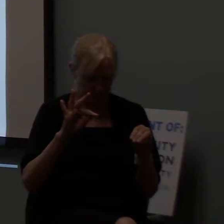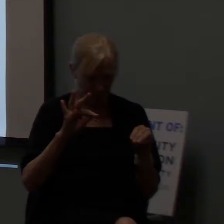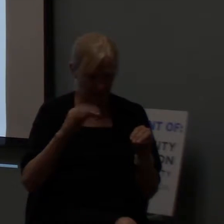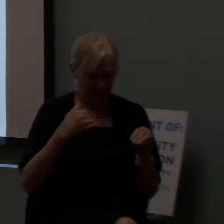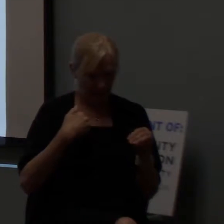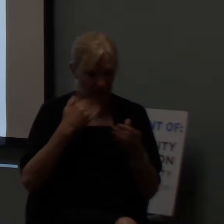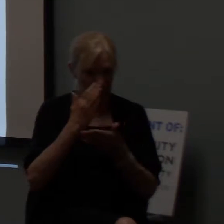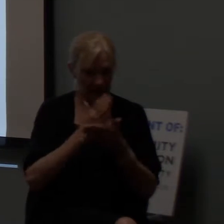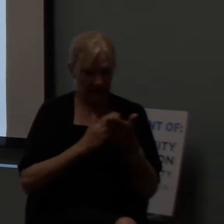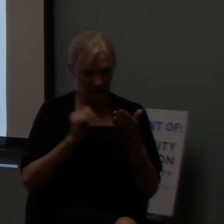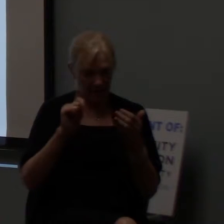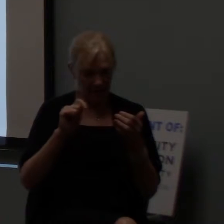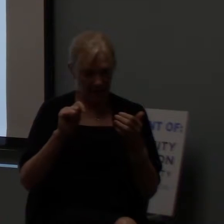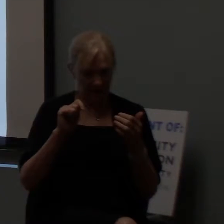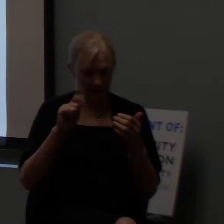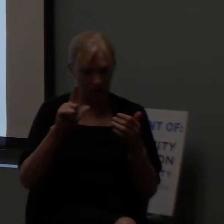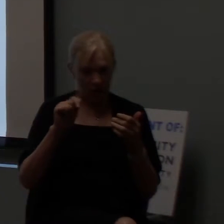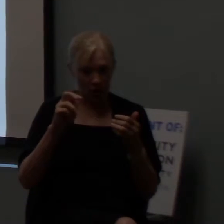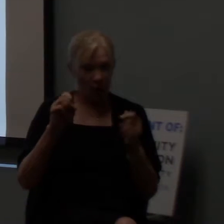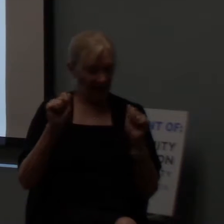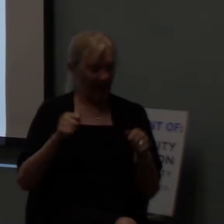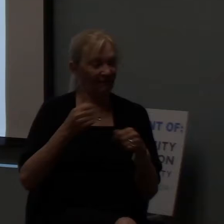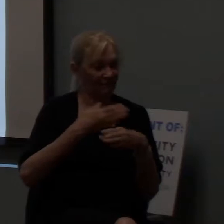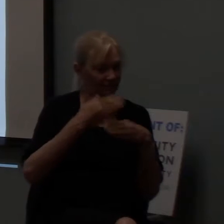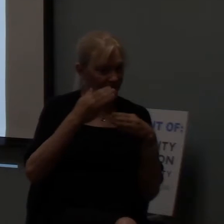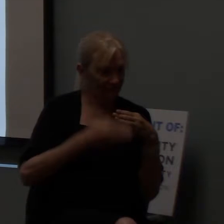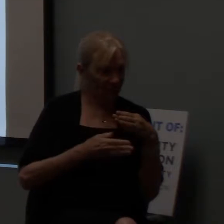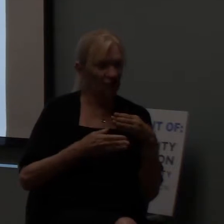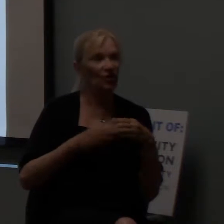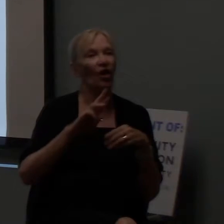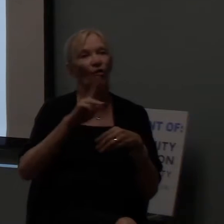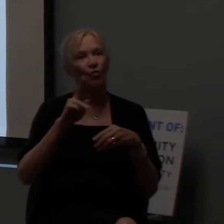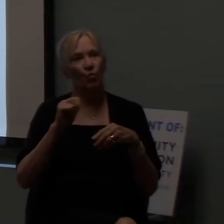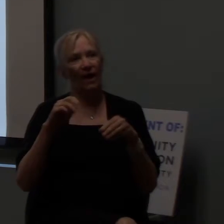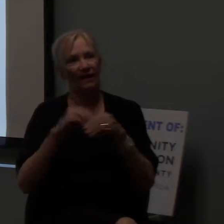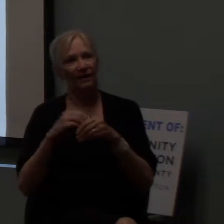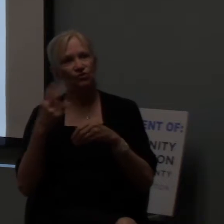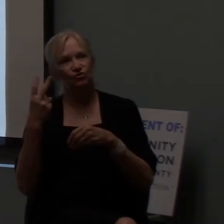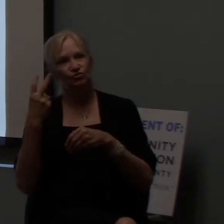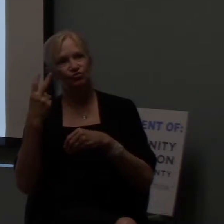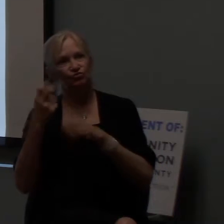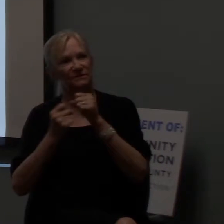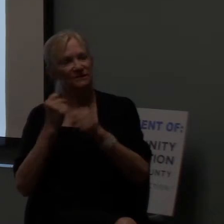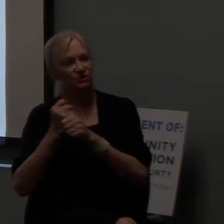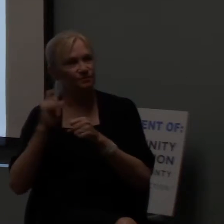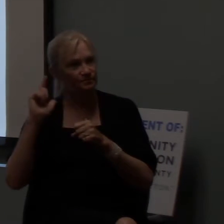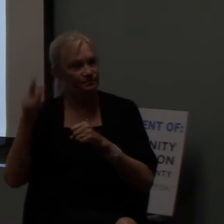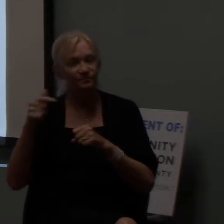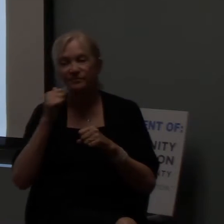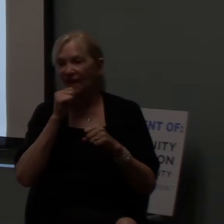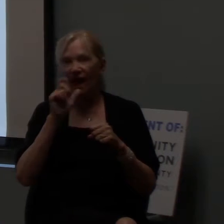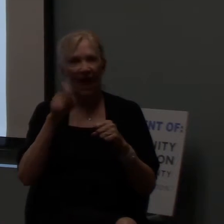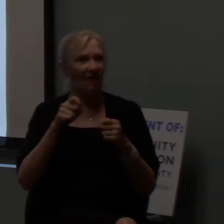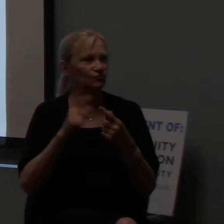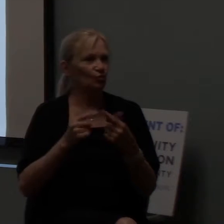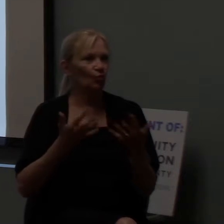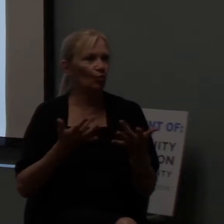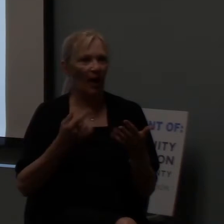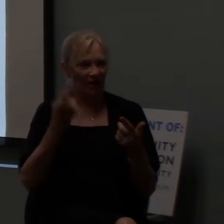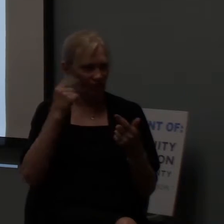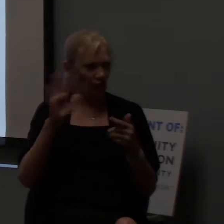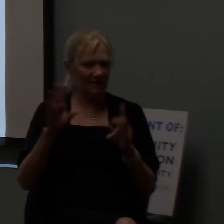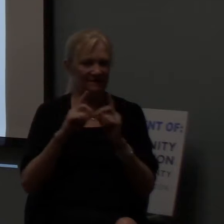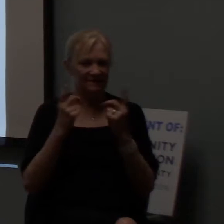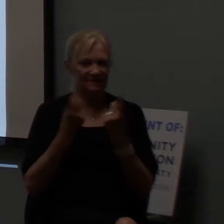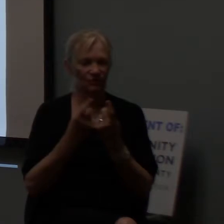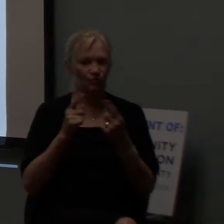some at-large ones, he could finish out his term and run 2 years later, right? He wouldn't have to wait for his district to